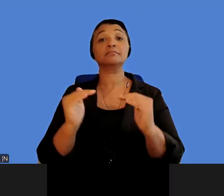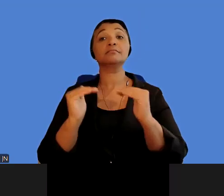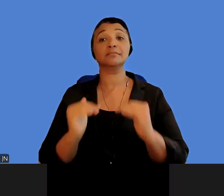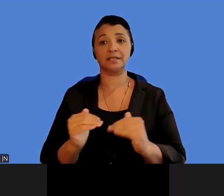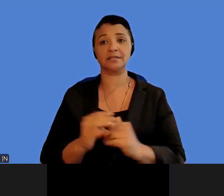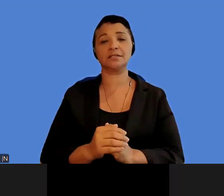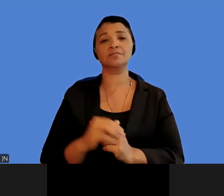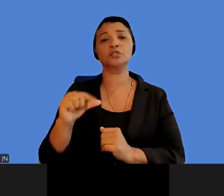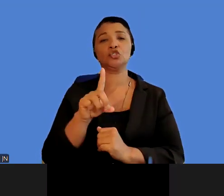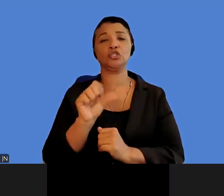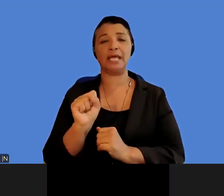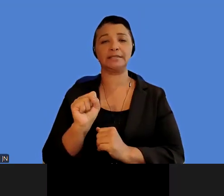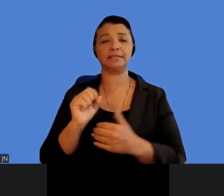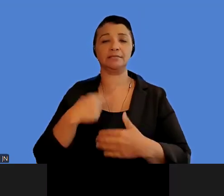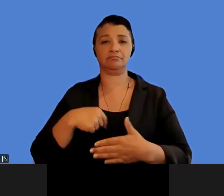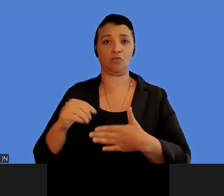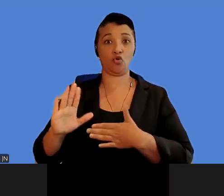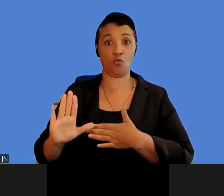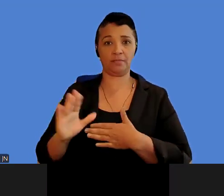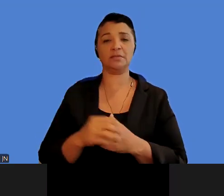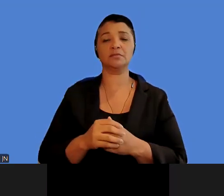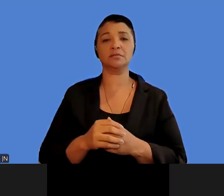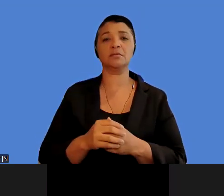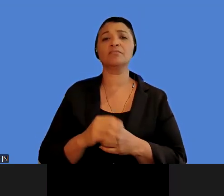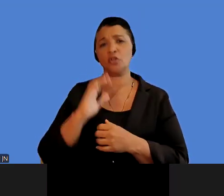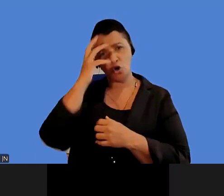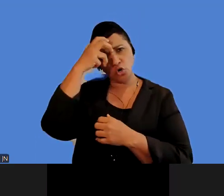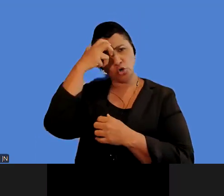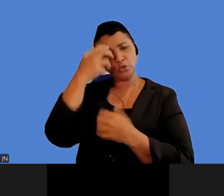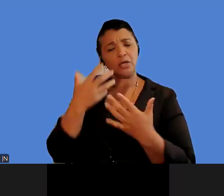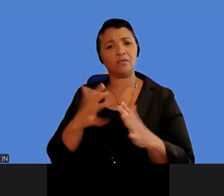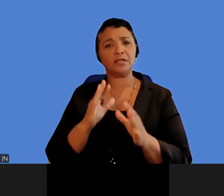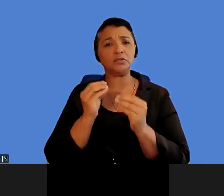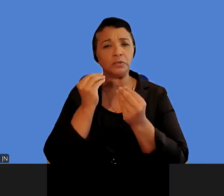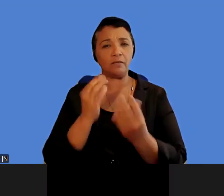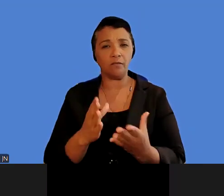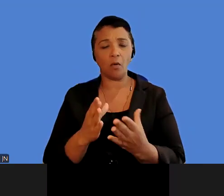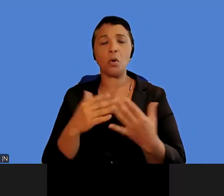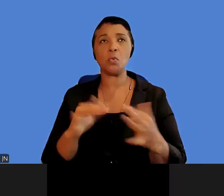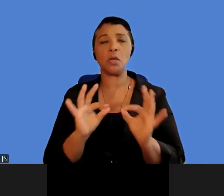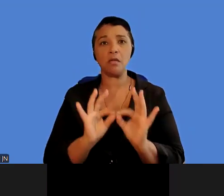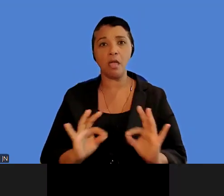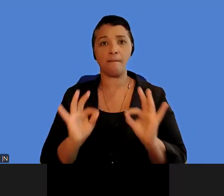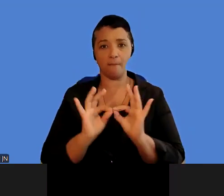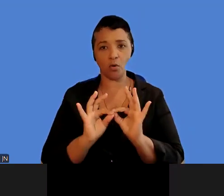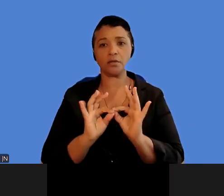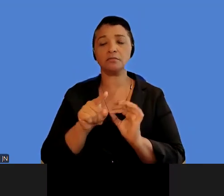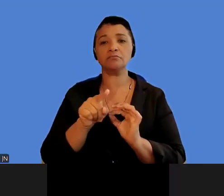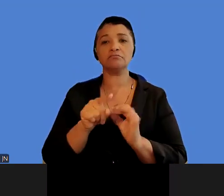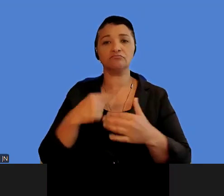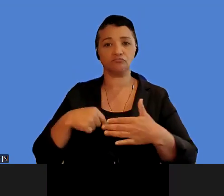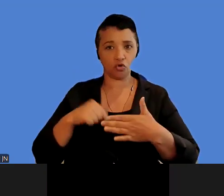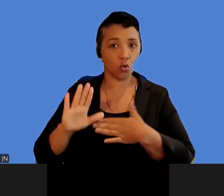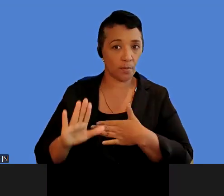GDS commitments, which have already been mentioned, and Rosario has spoken a little bit about how important the commitments are. So the GDS